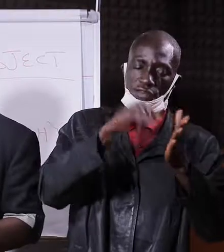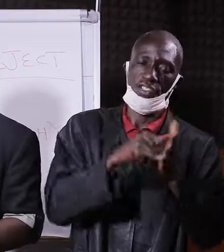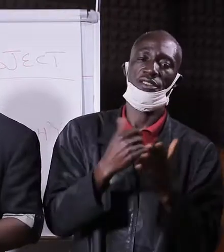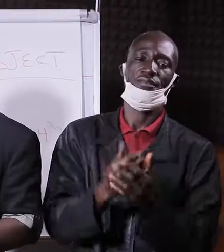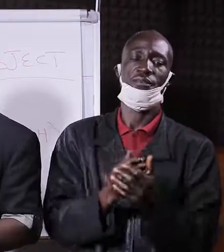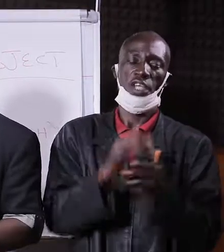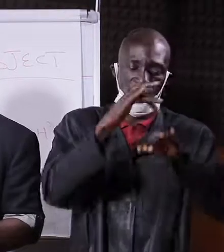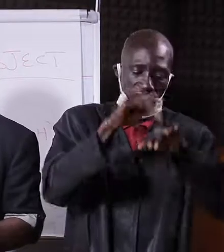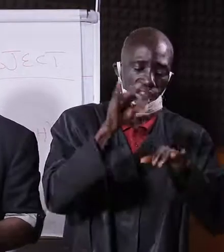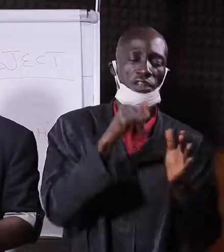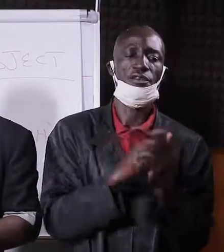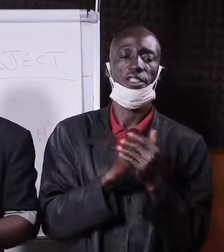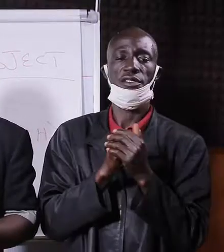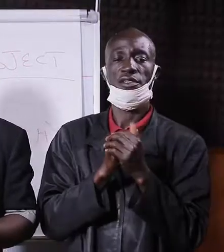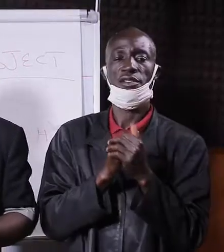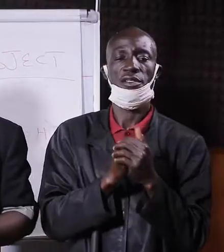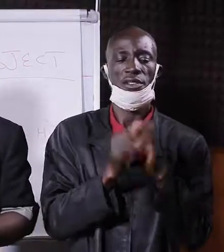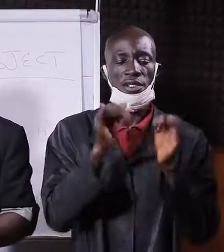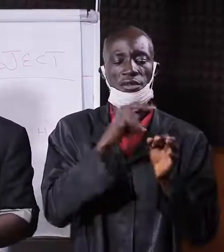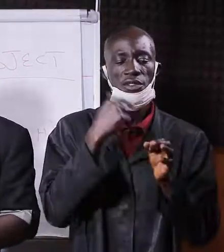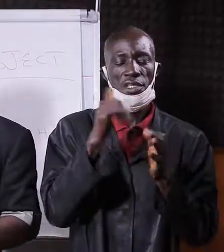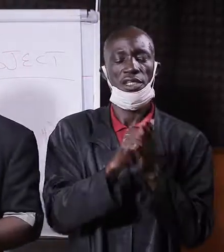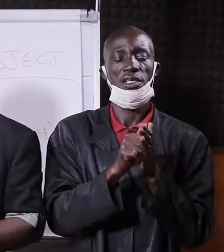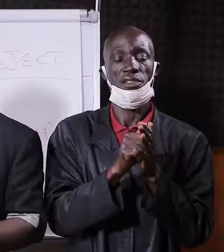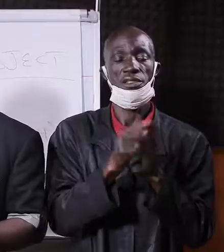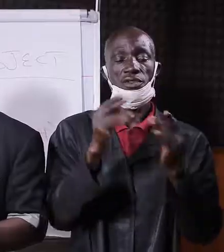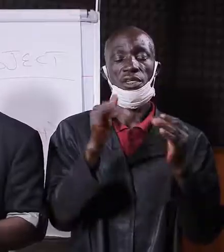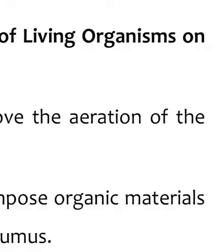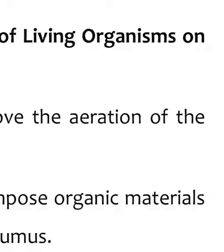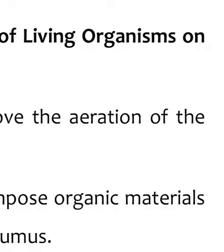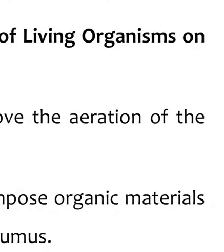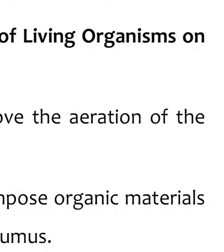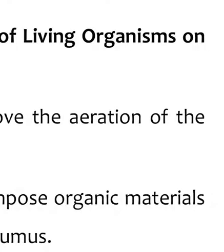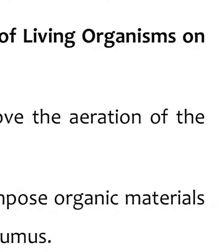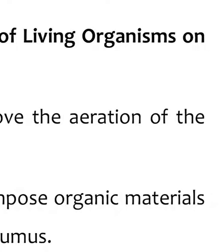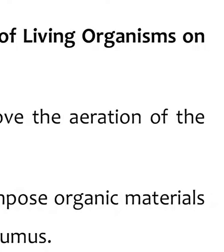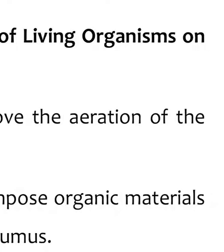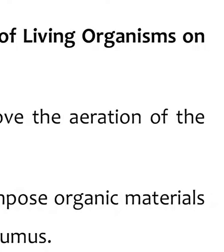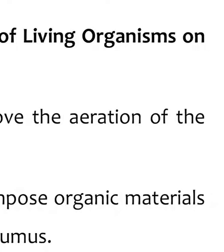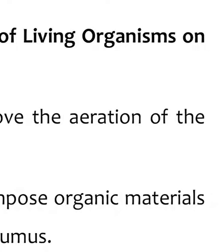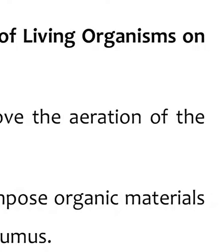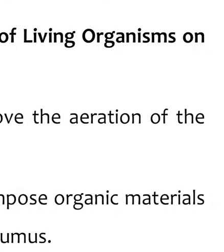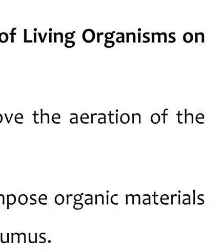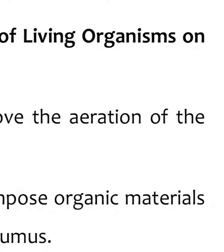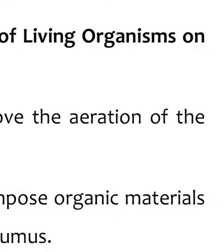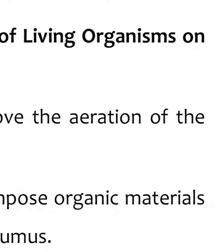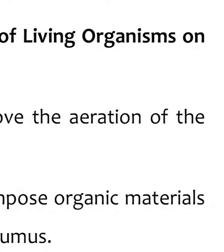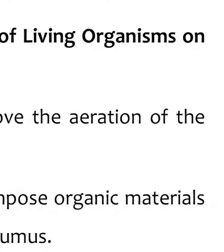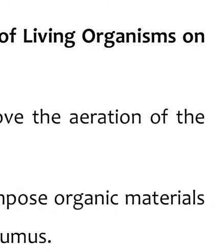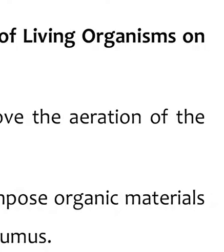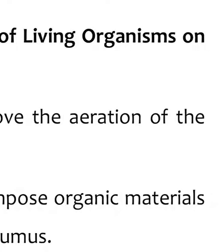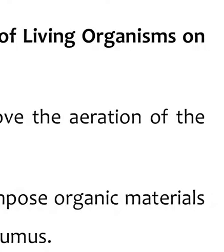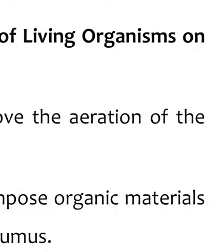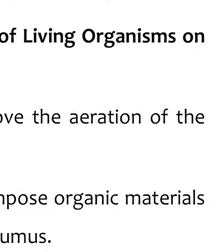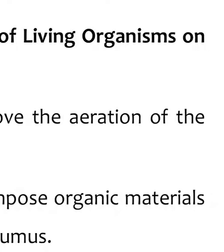/ effects of living organisms on agriculture? A, they help to improve the